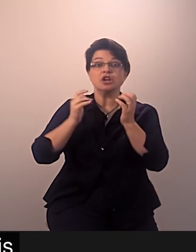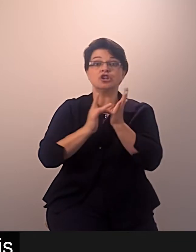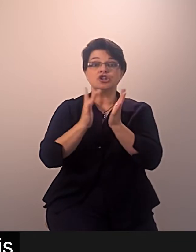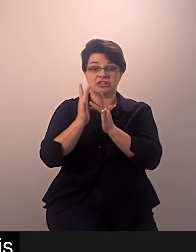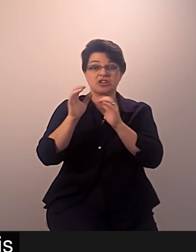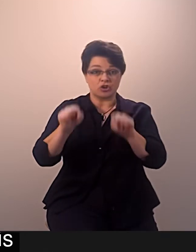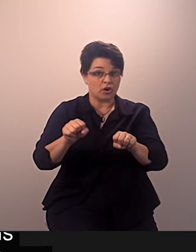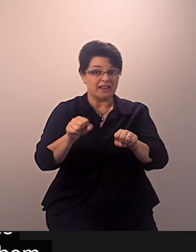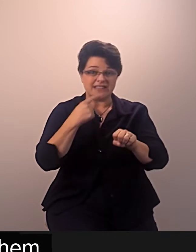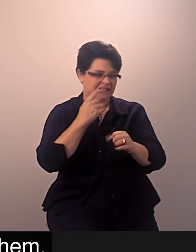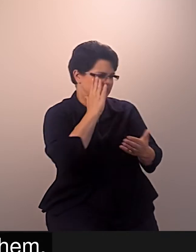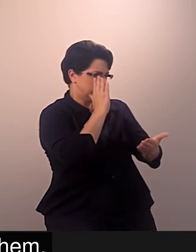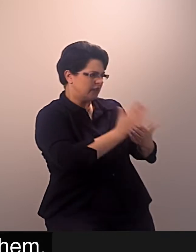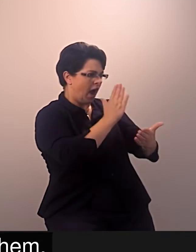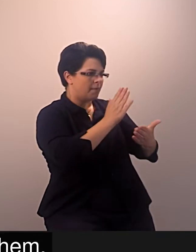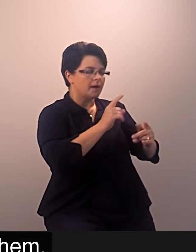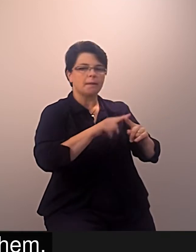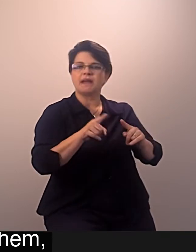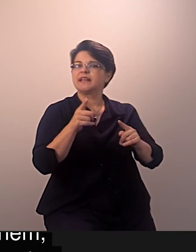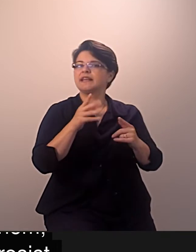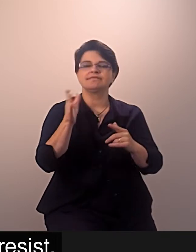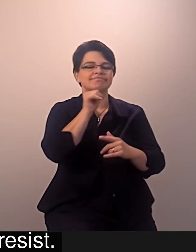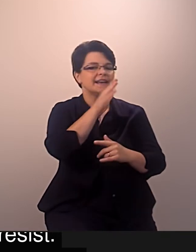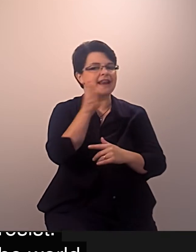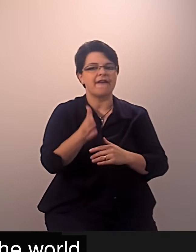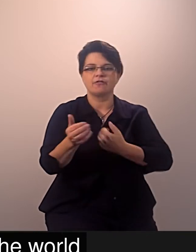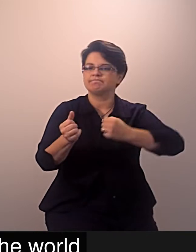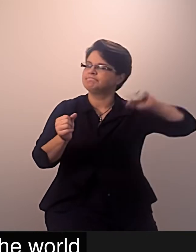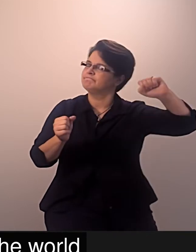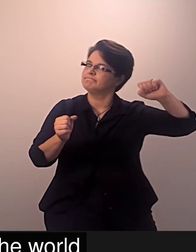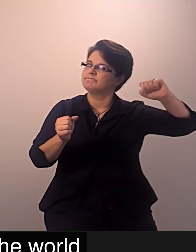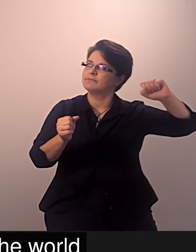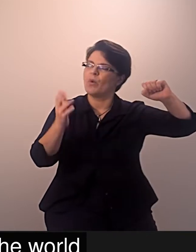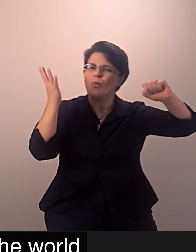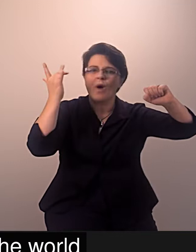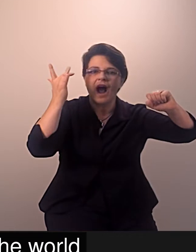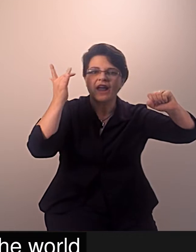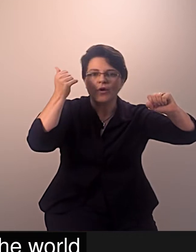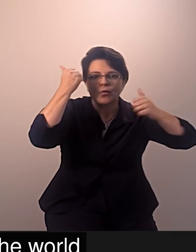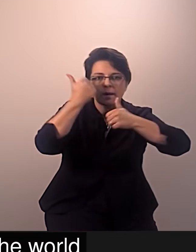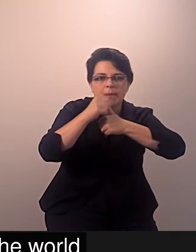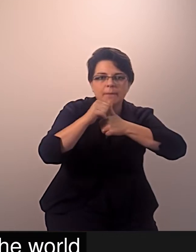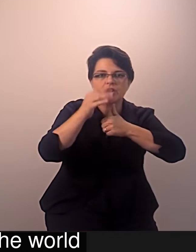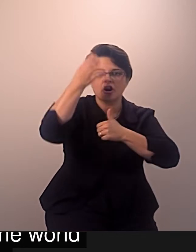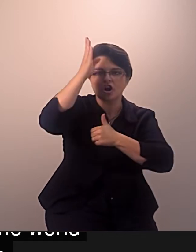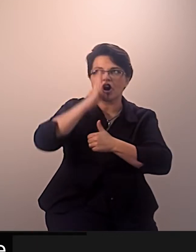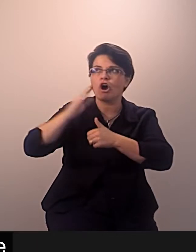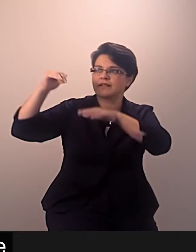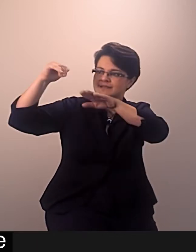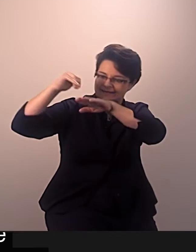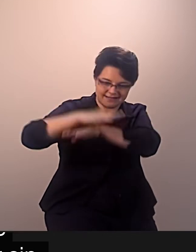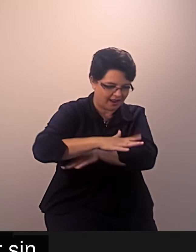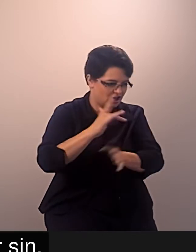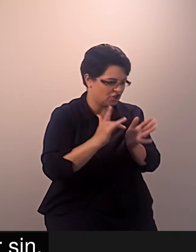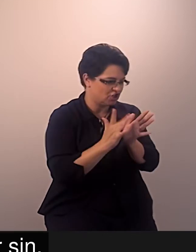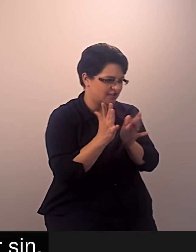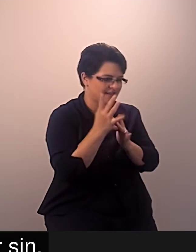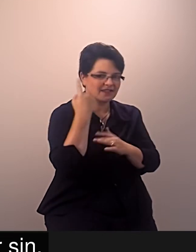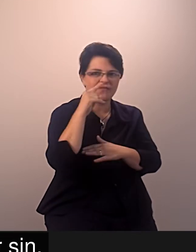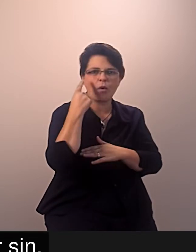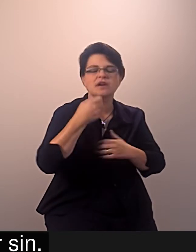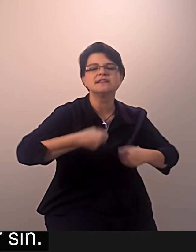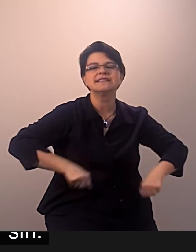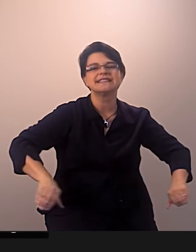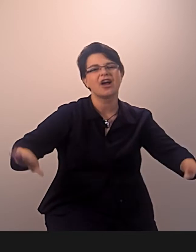not resist. He had come to the world to become a sacrifice for sin. His life was going